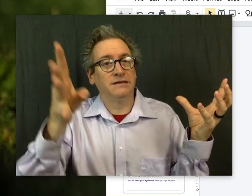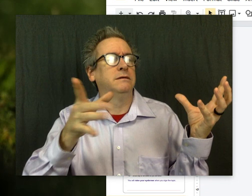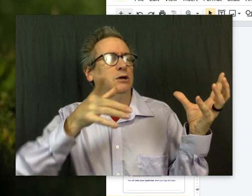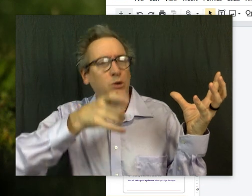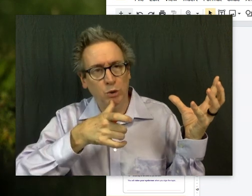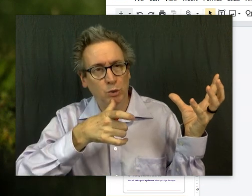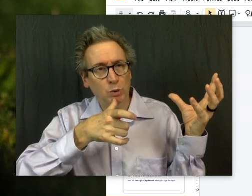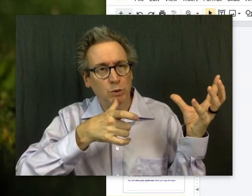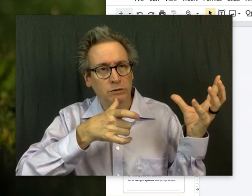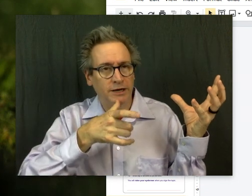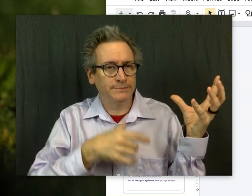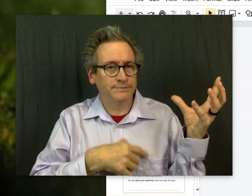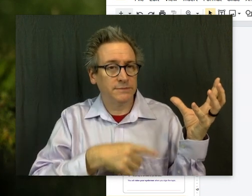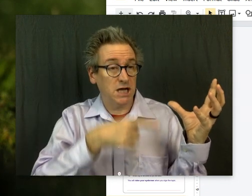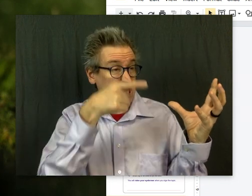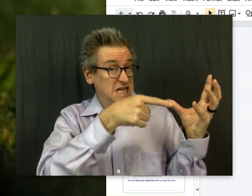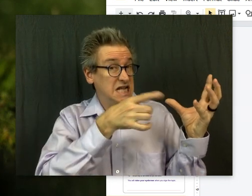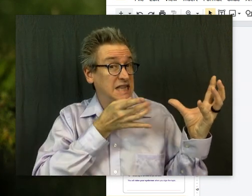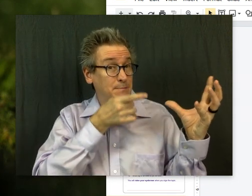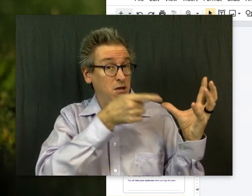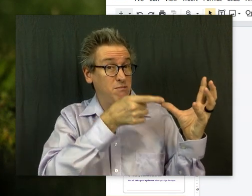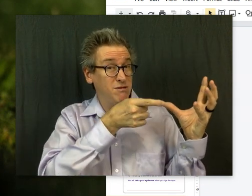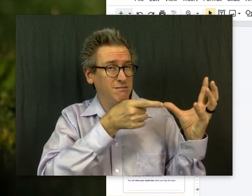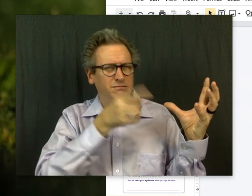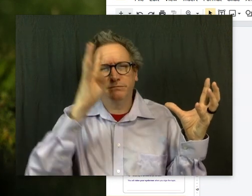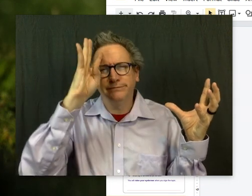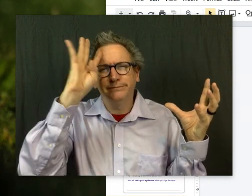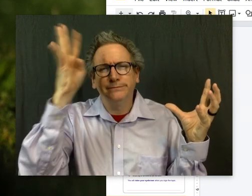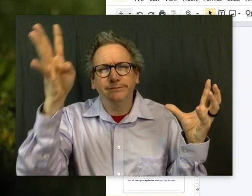invent who? Light bulb.